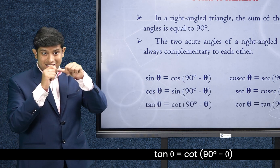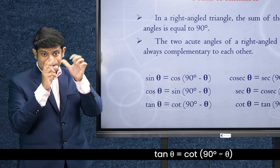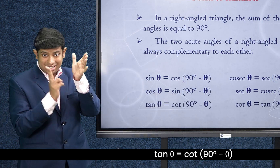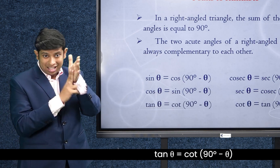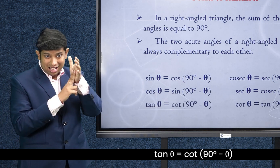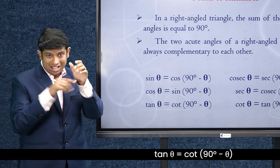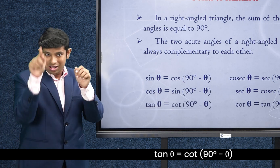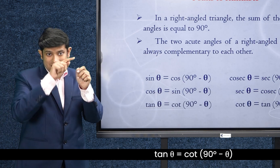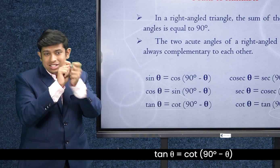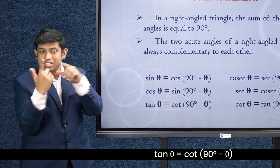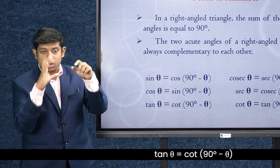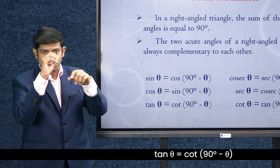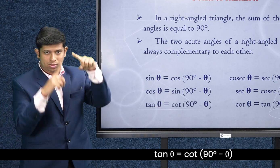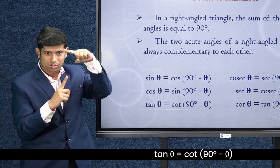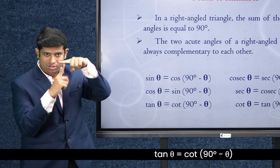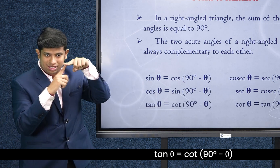Tan theta is equal to cot 90 minus theta,